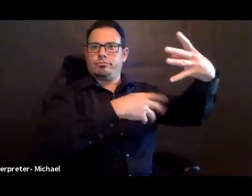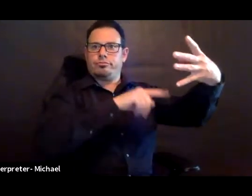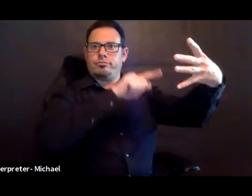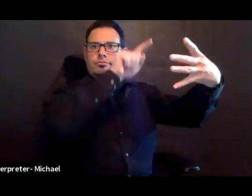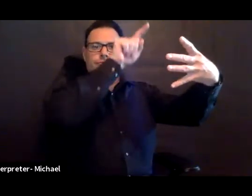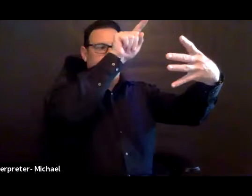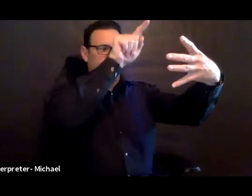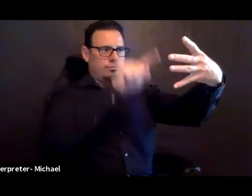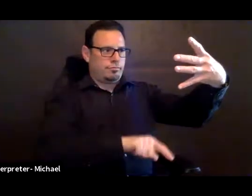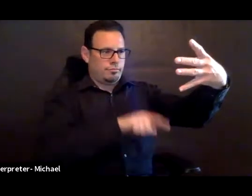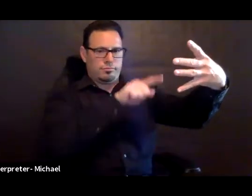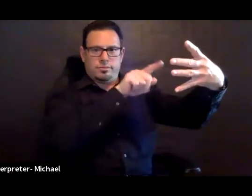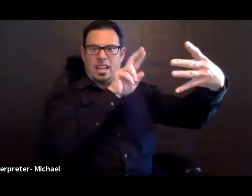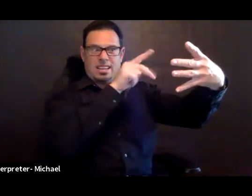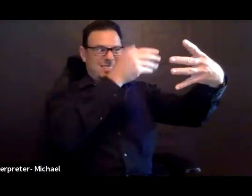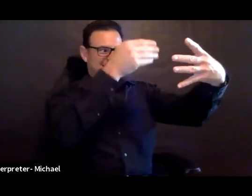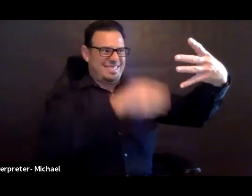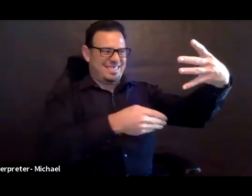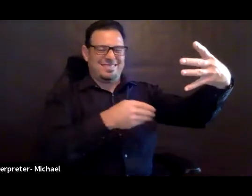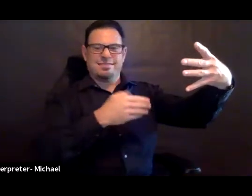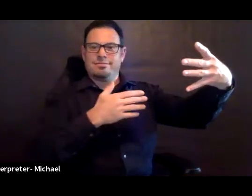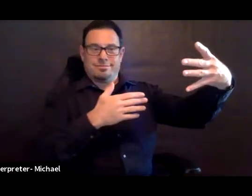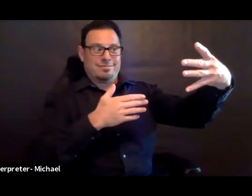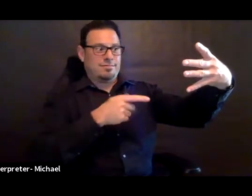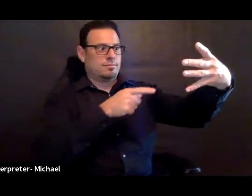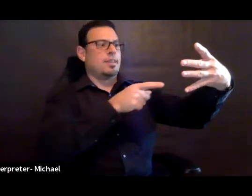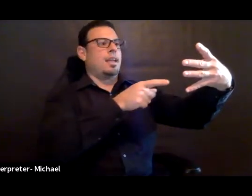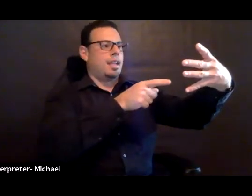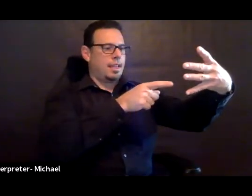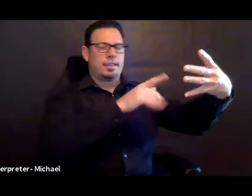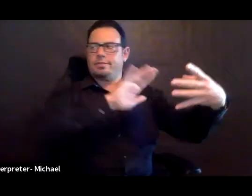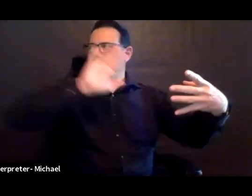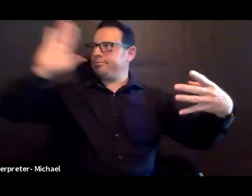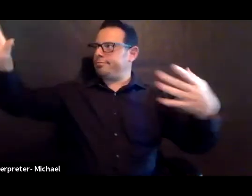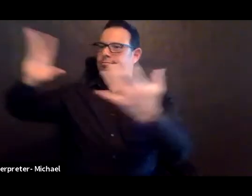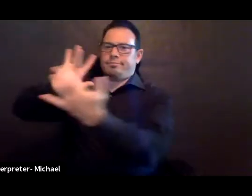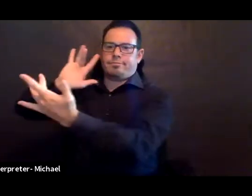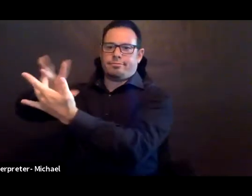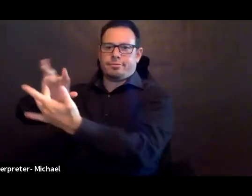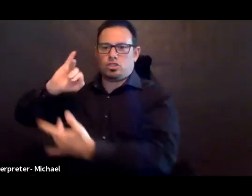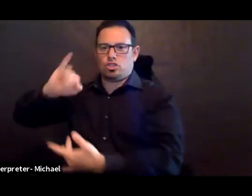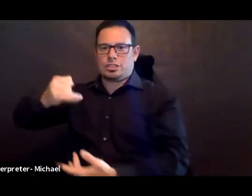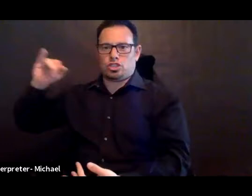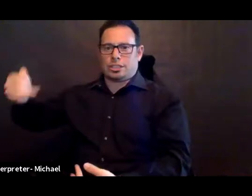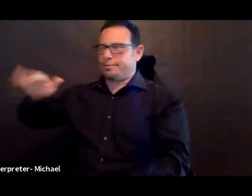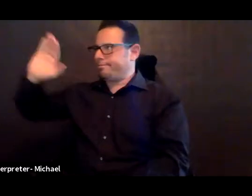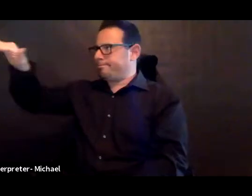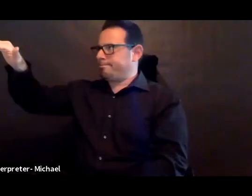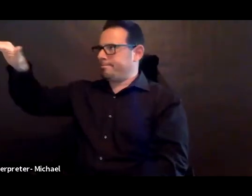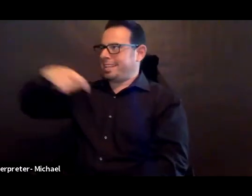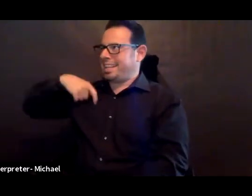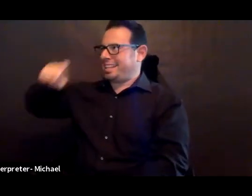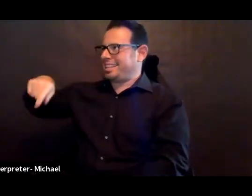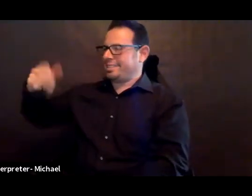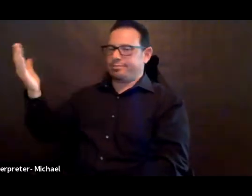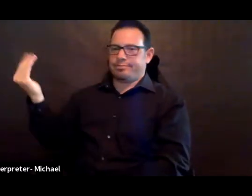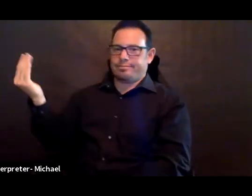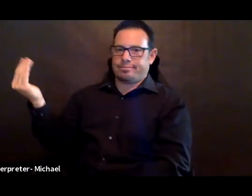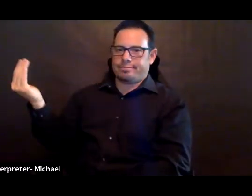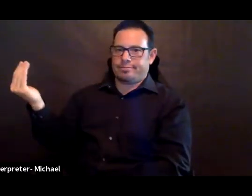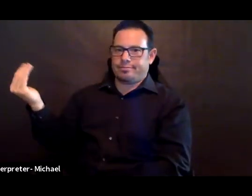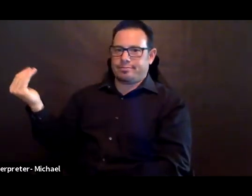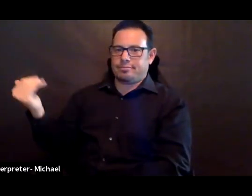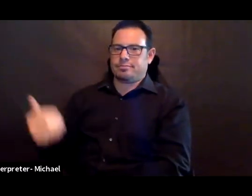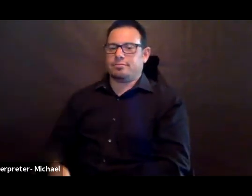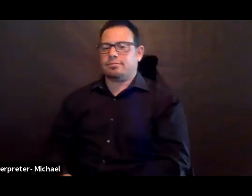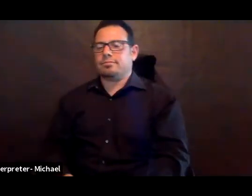any new doses, and then we'll be waiting to hear if there are any changes to the current